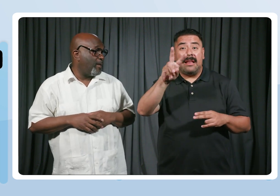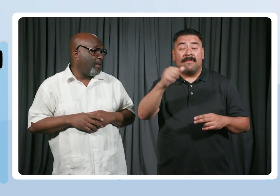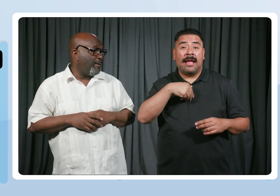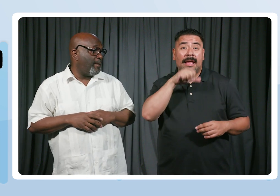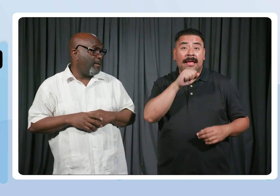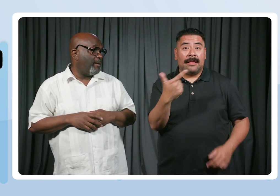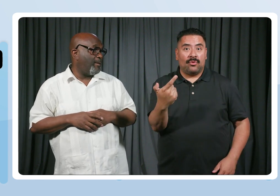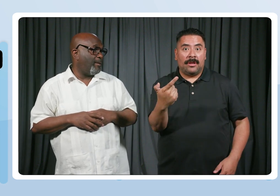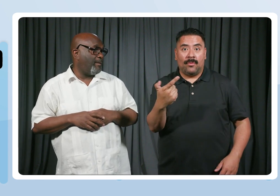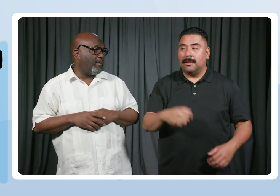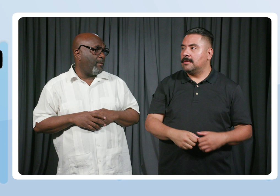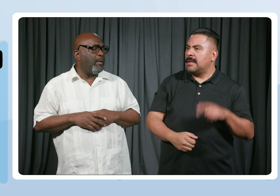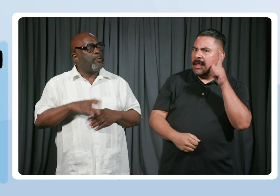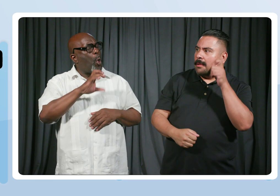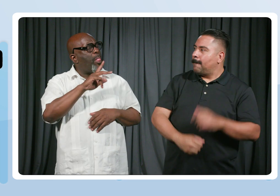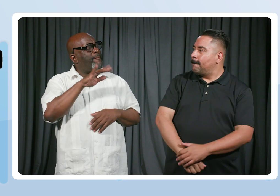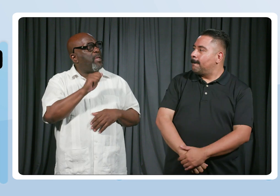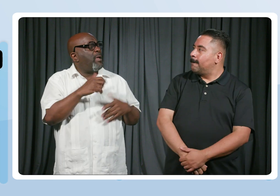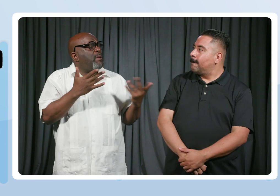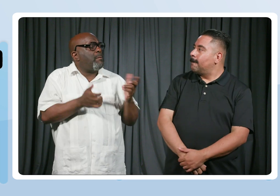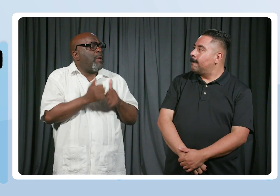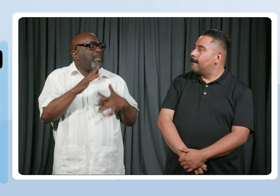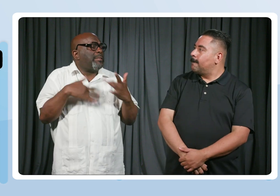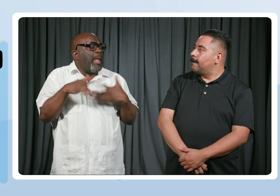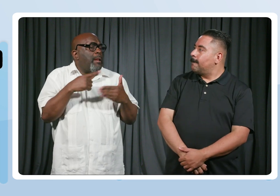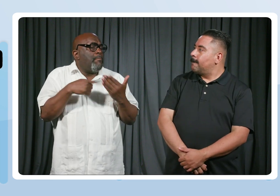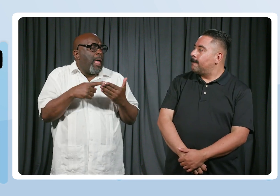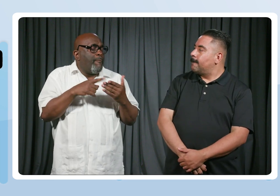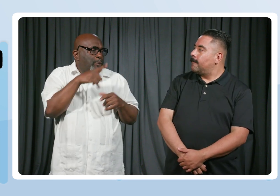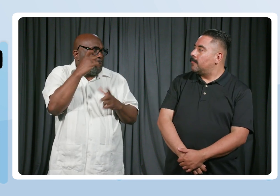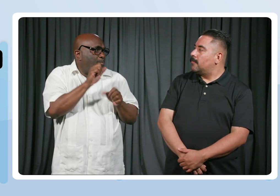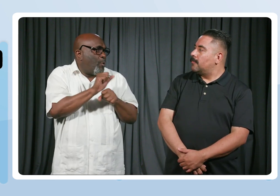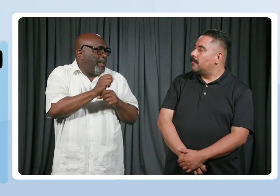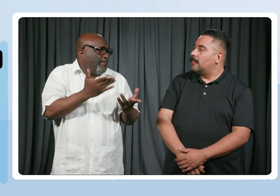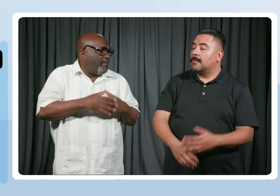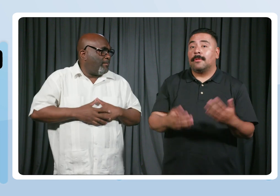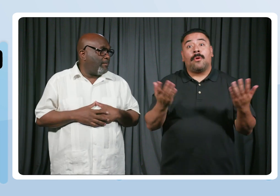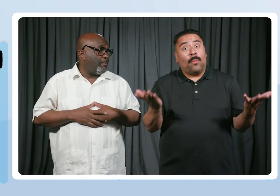21. So, Olivia, what are you most excited about in regards to summer employment?